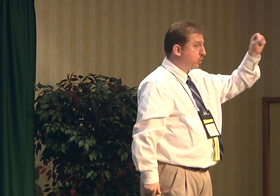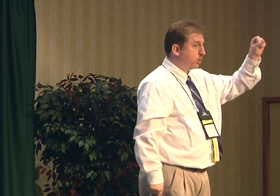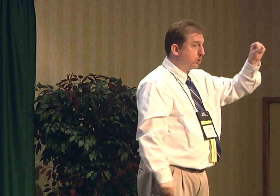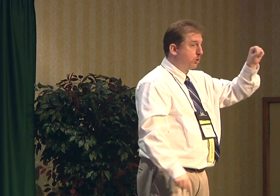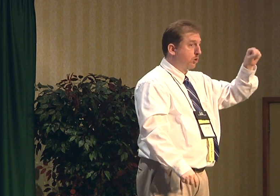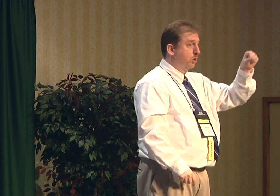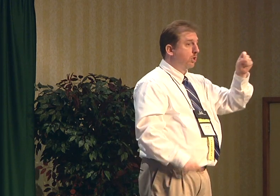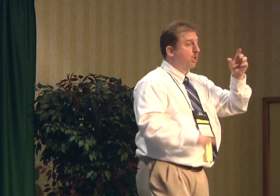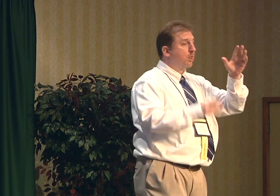We have a lot of power.